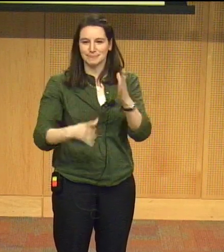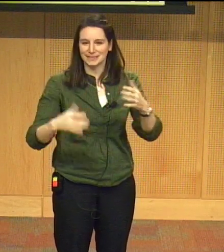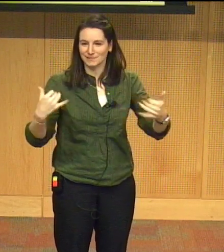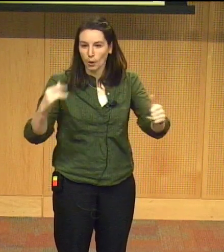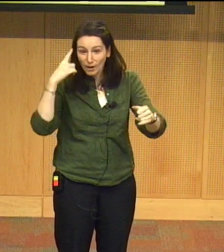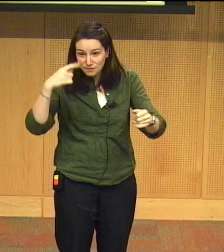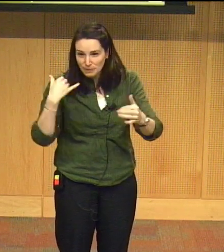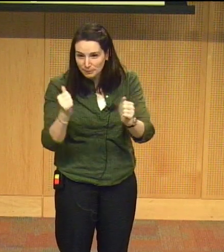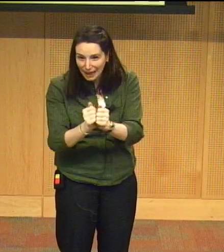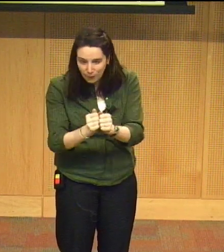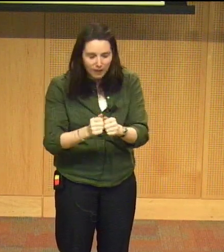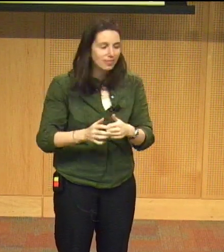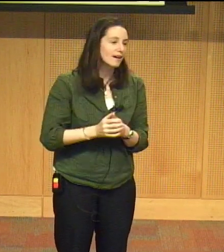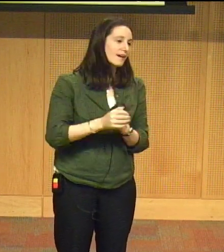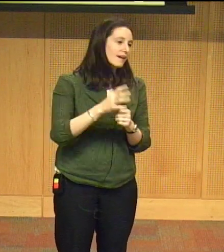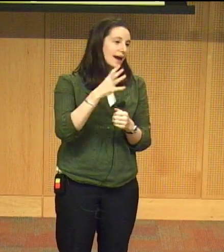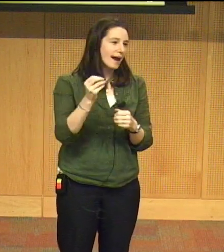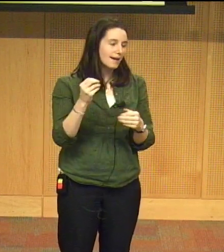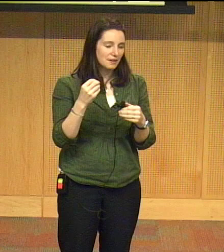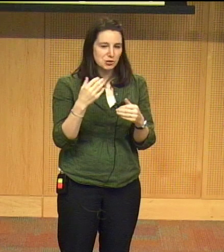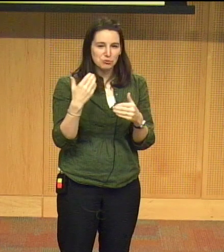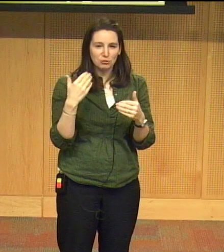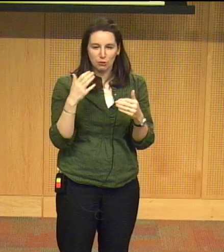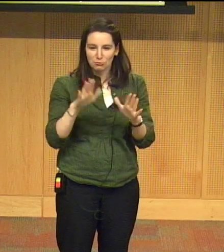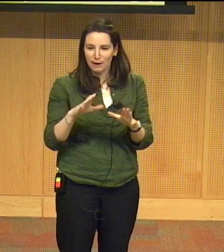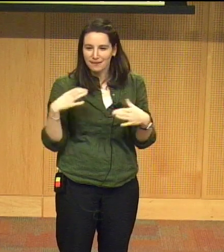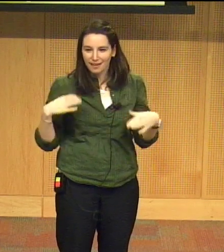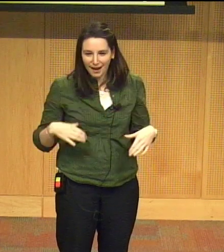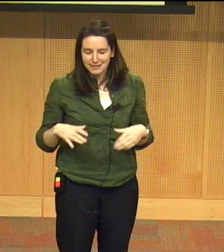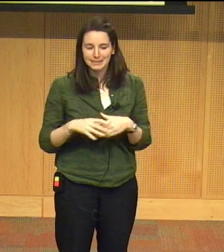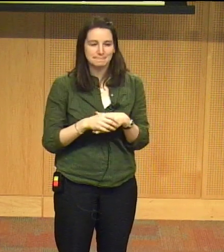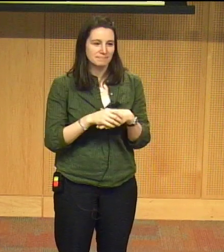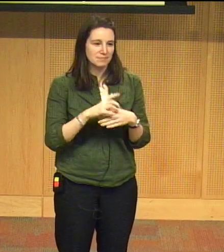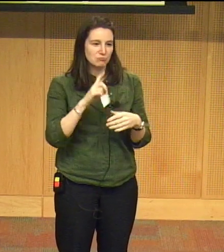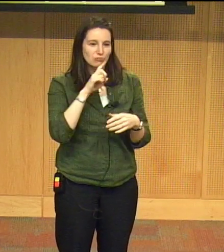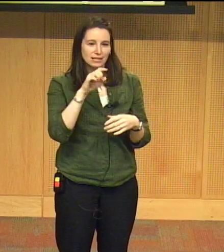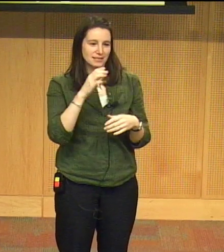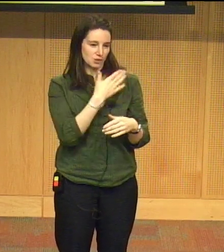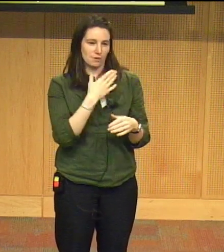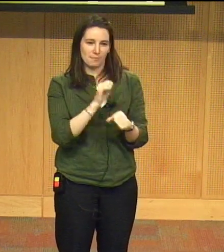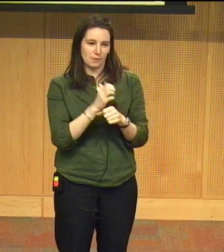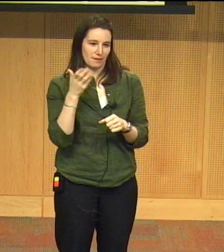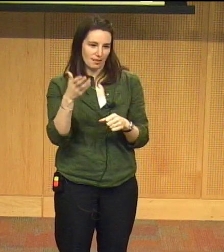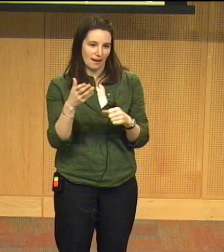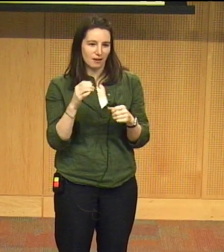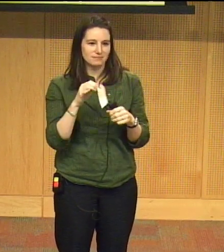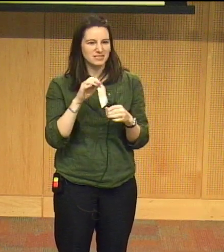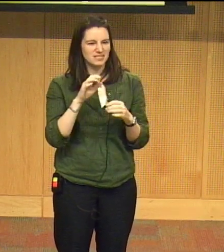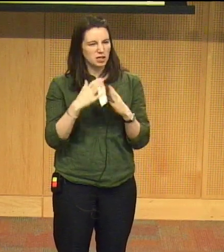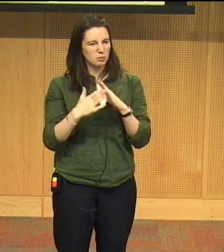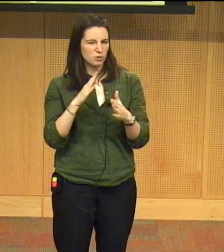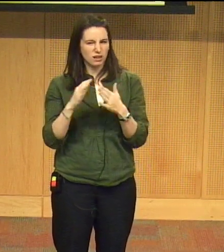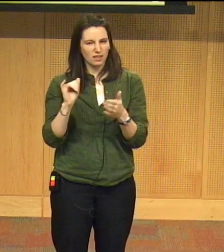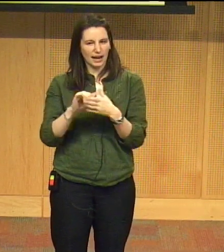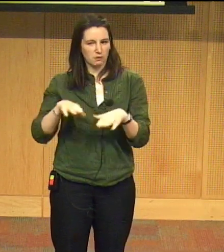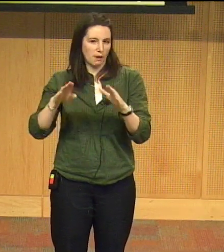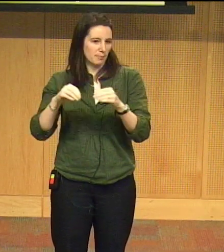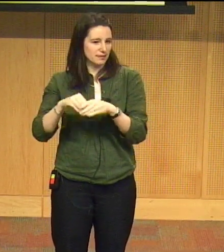expensive toys for me to play with, and great clients. I really enjoy my work there. It's the community that I grew up in, so